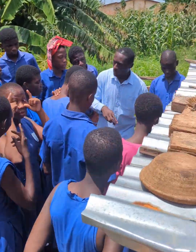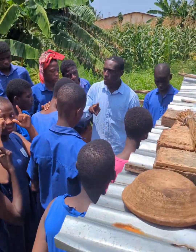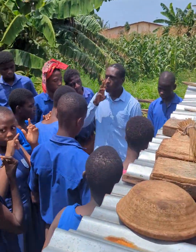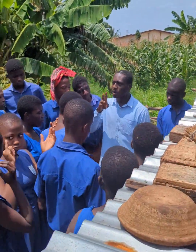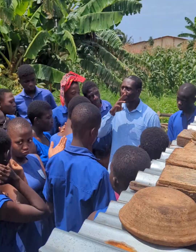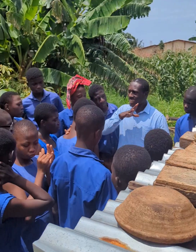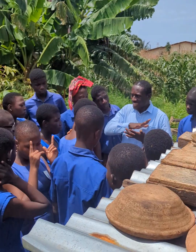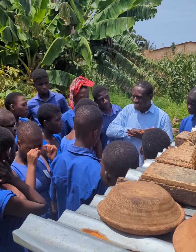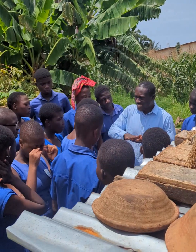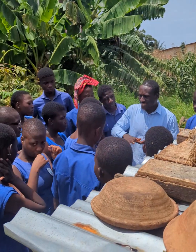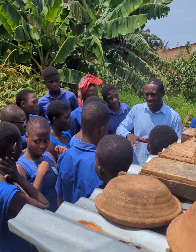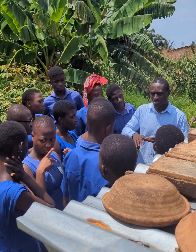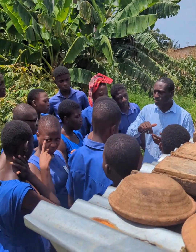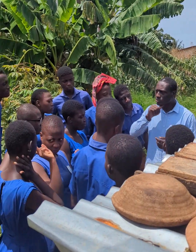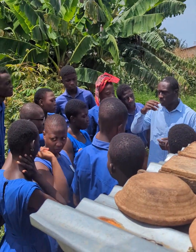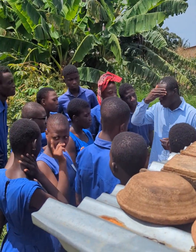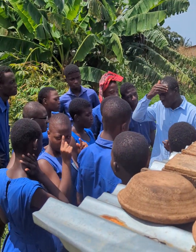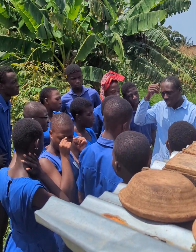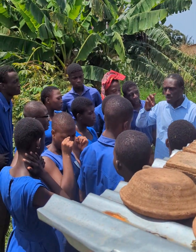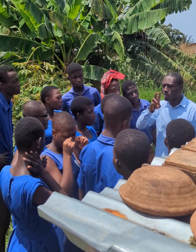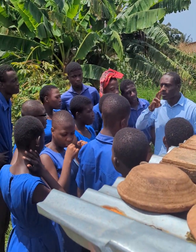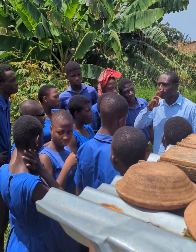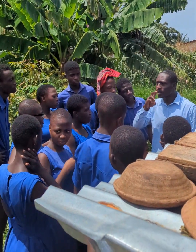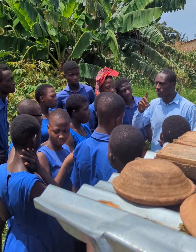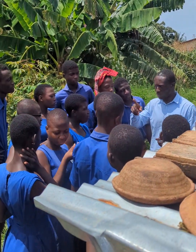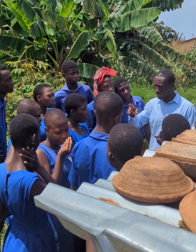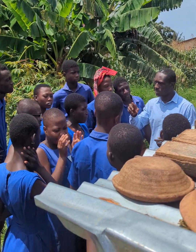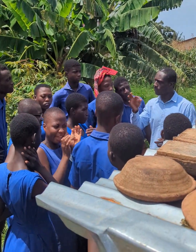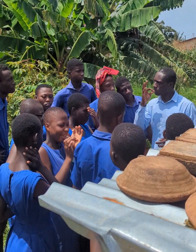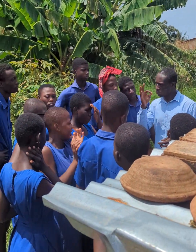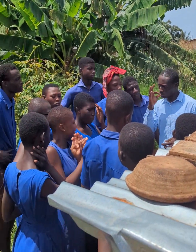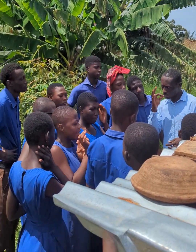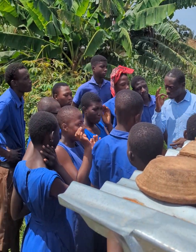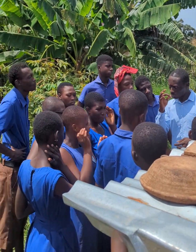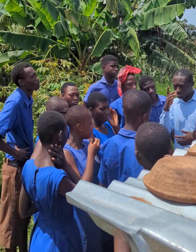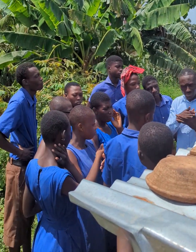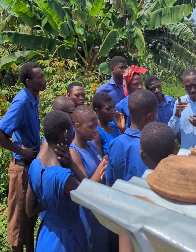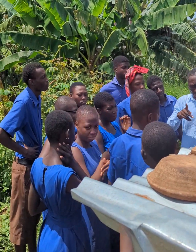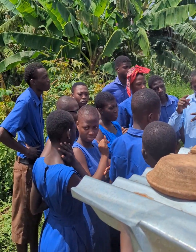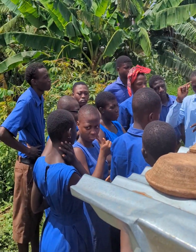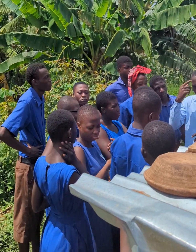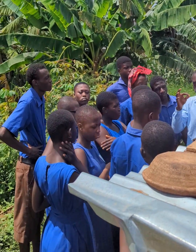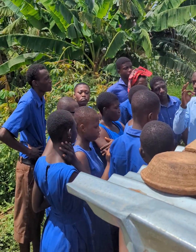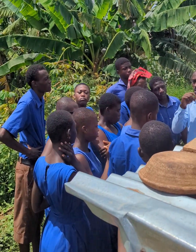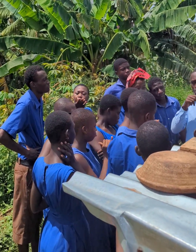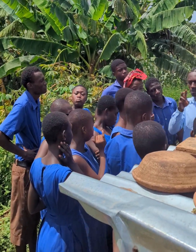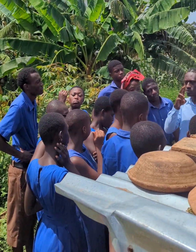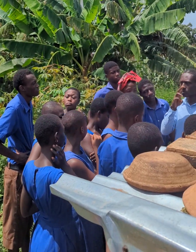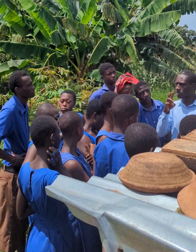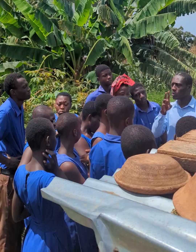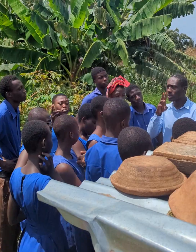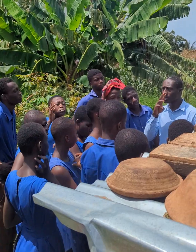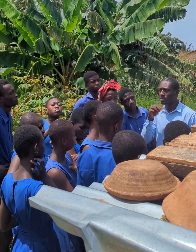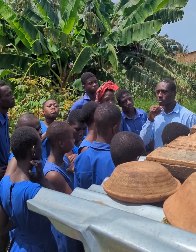question. Yes. So I reiterated about rabbits taking in clean